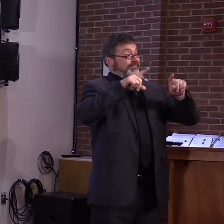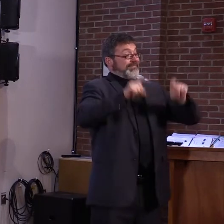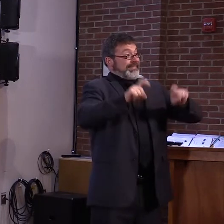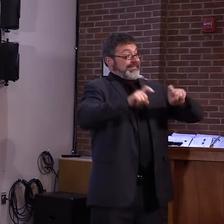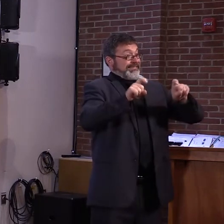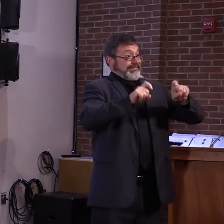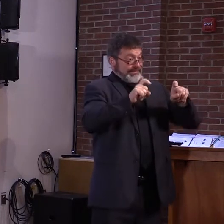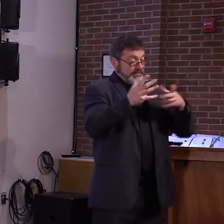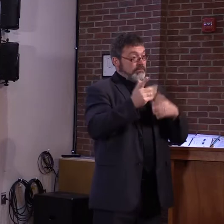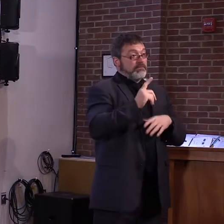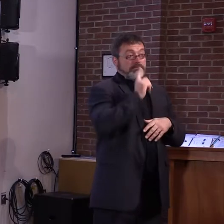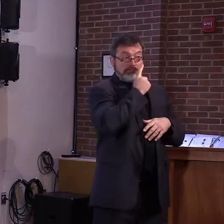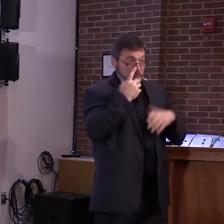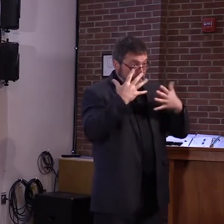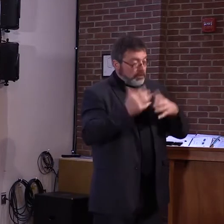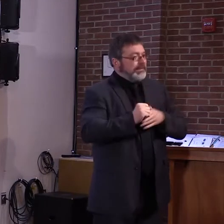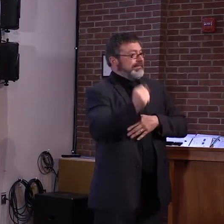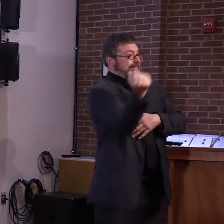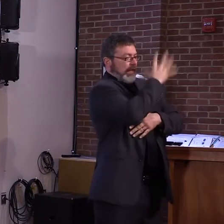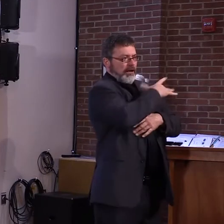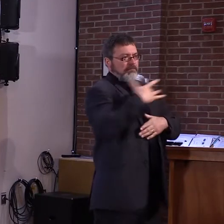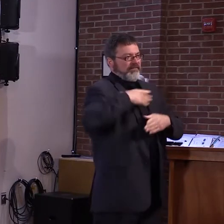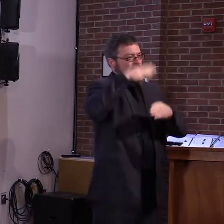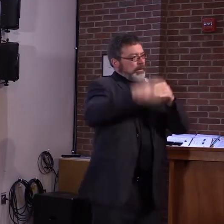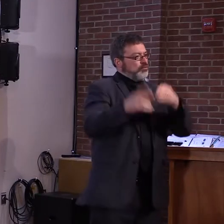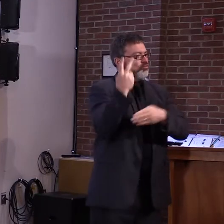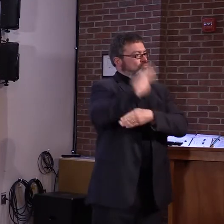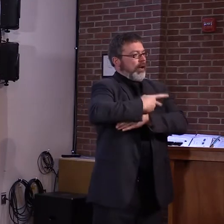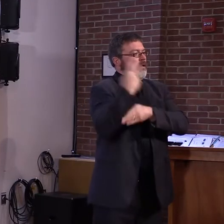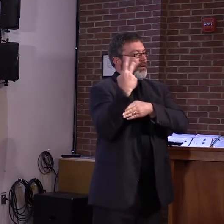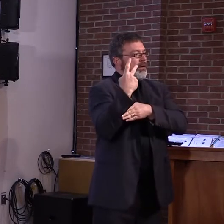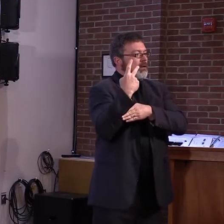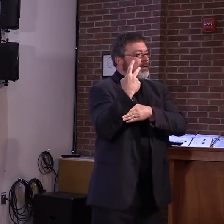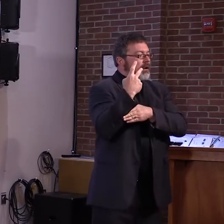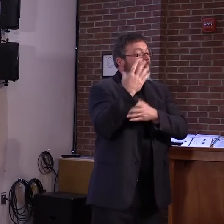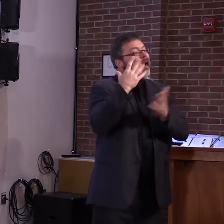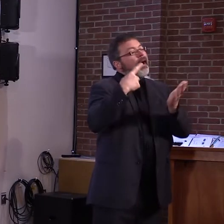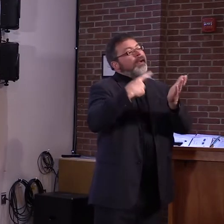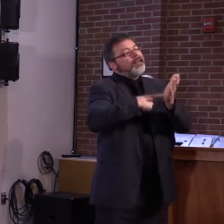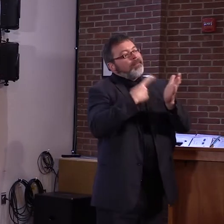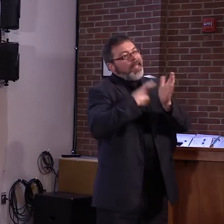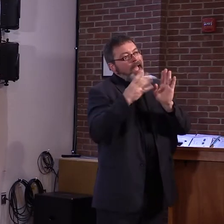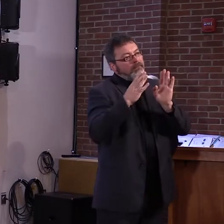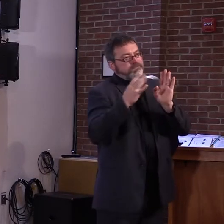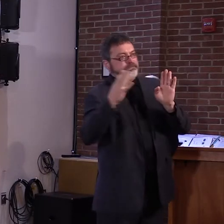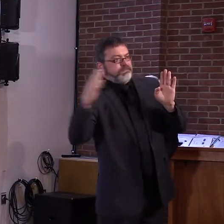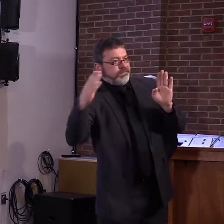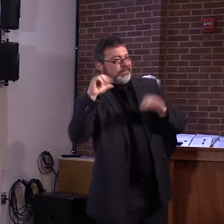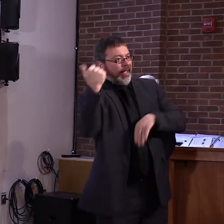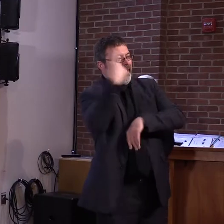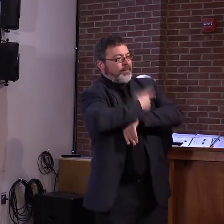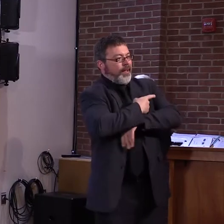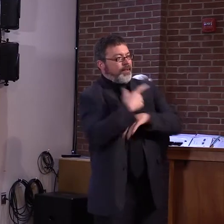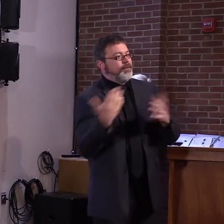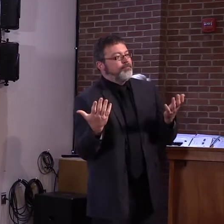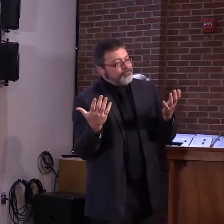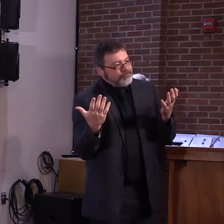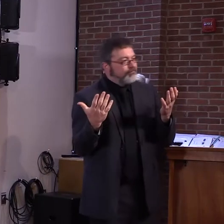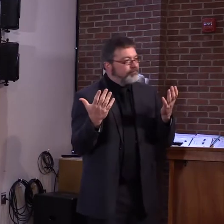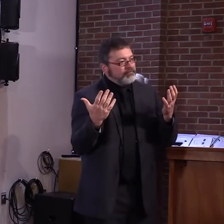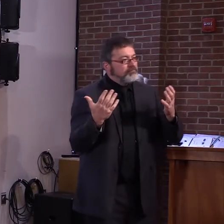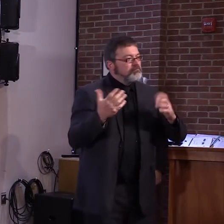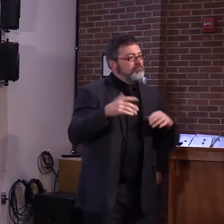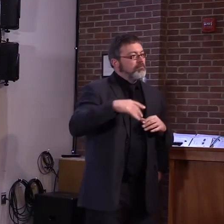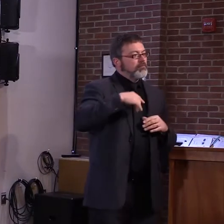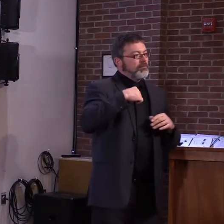other states where it can take up to 10 days to get lab results. And we have 65 trained contact tracers, with more being